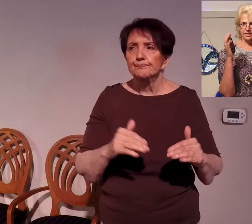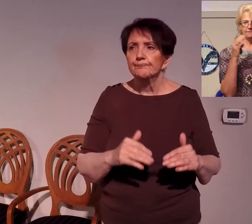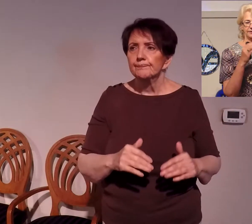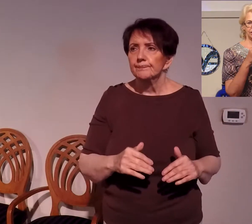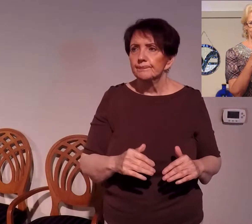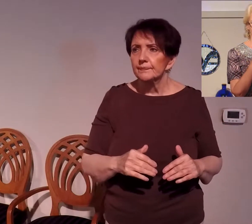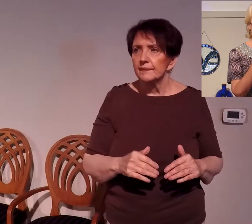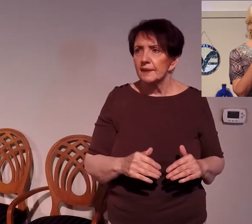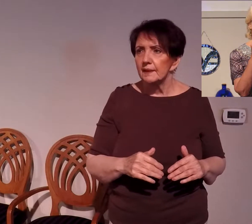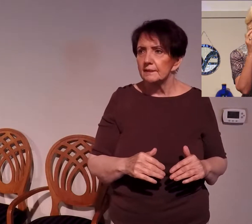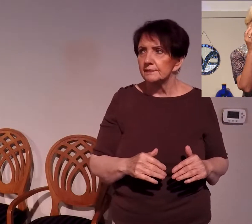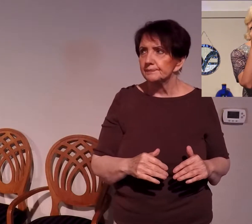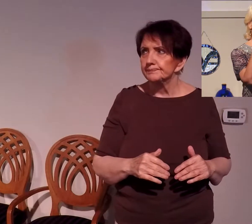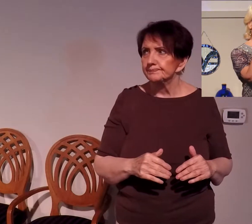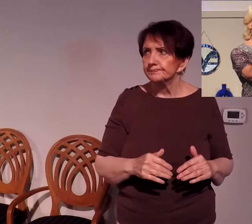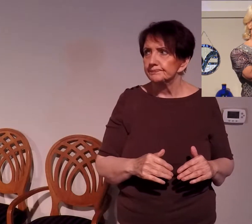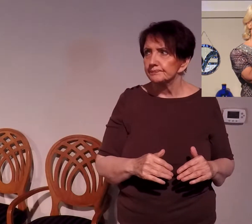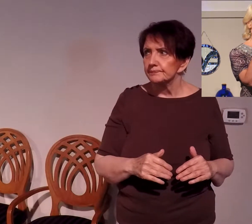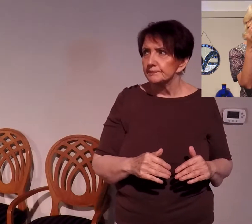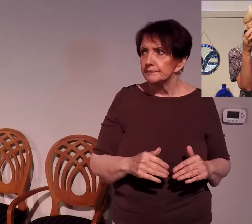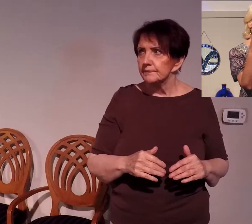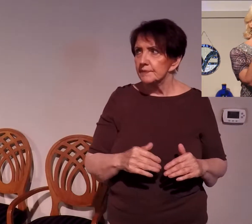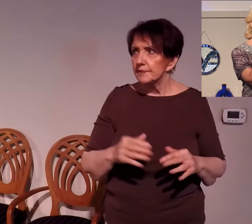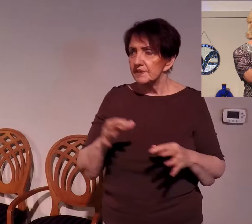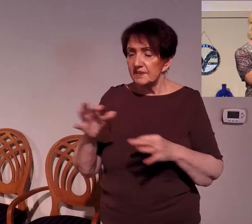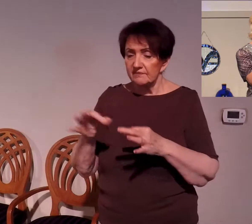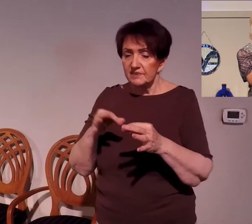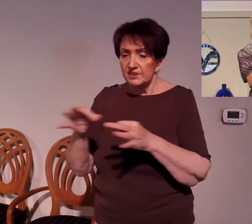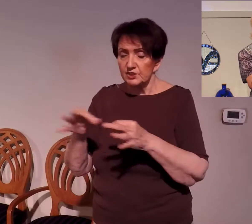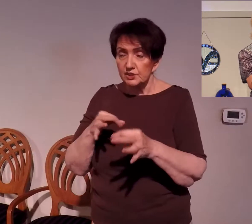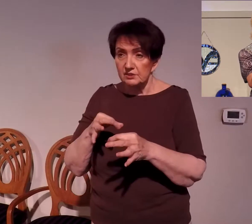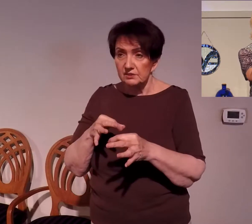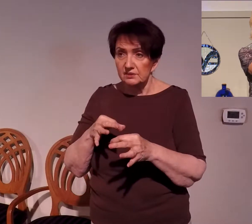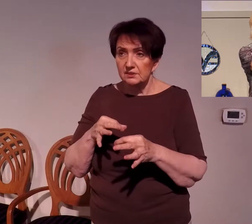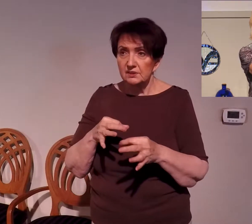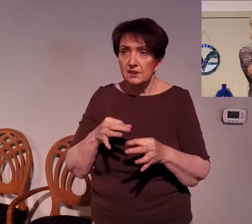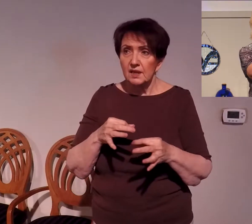the definitions and the ways in which